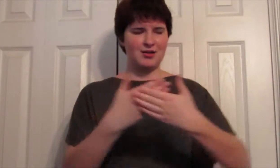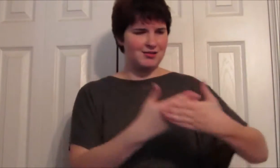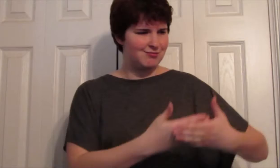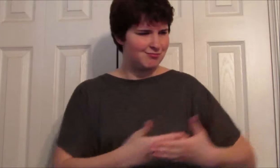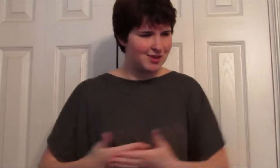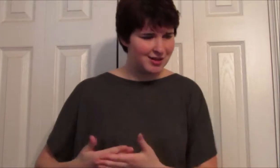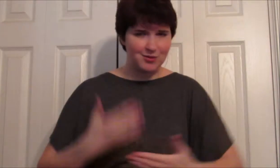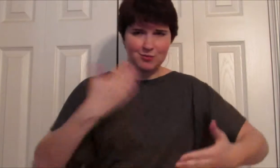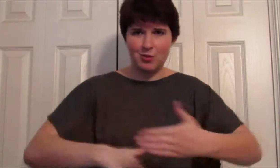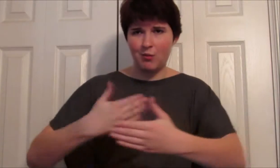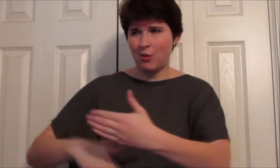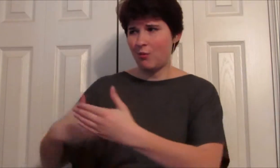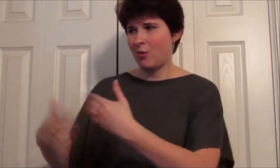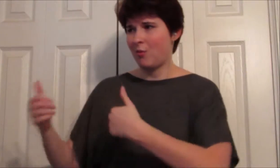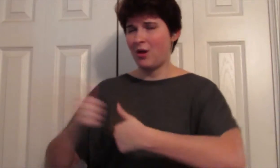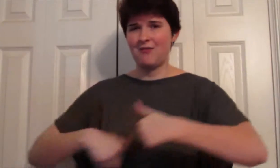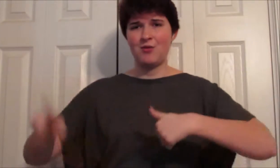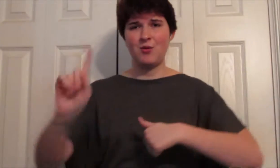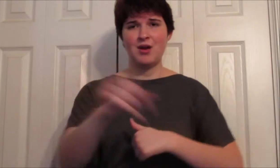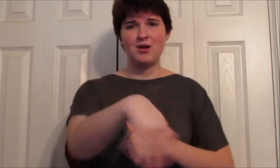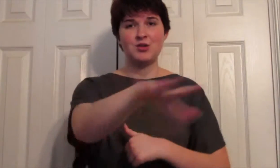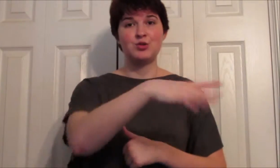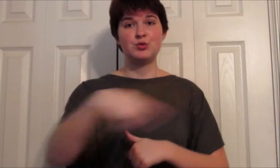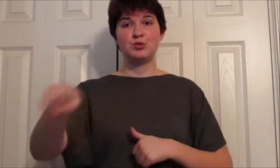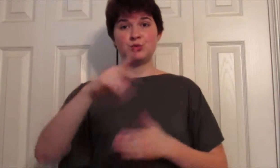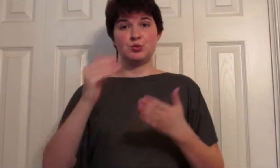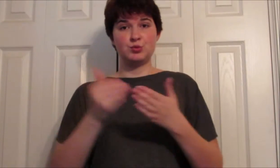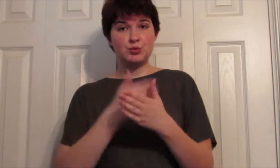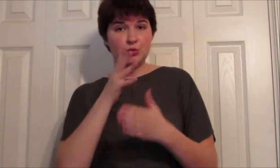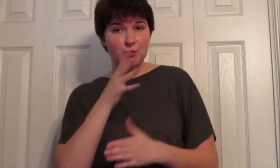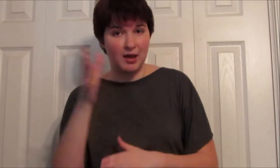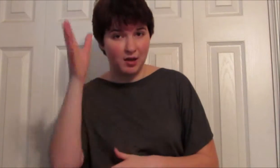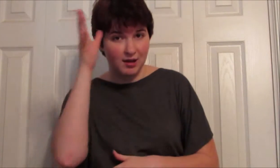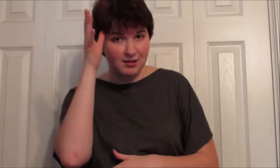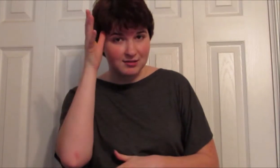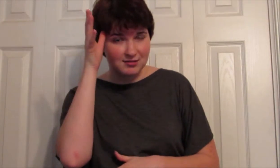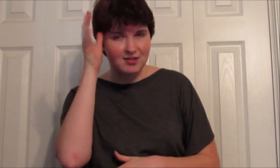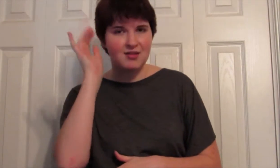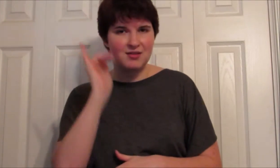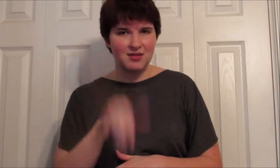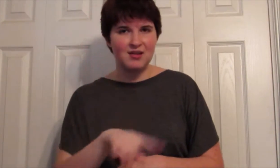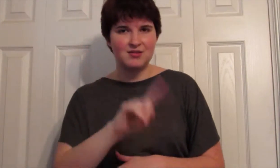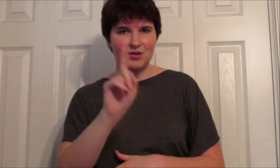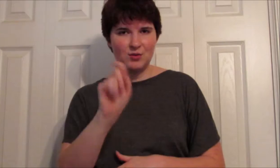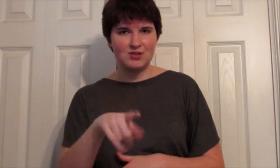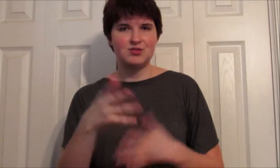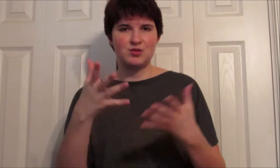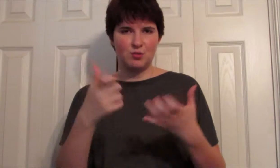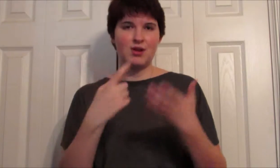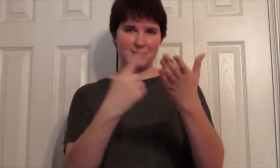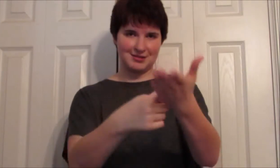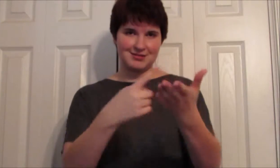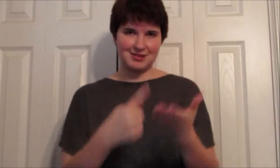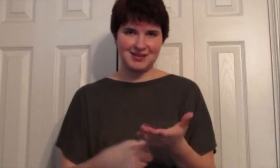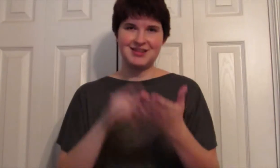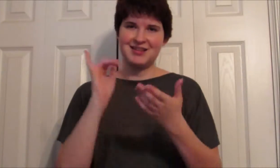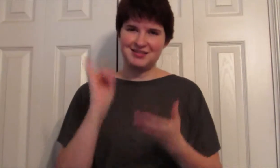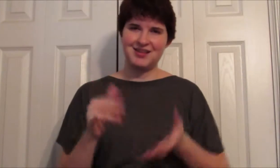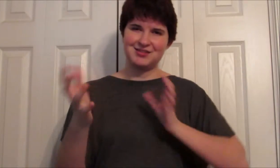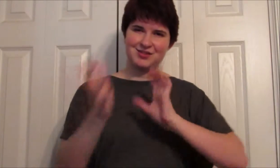these babies being born around this place, you new parents, this is the question you want to be having. This is the